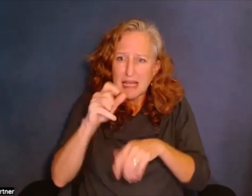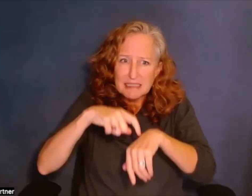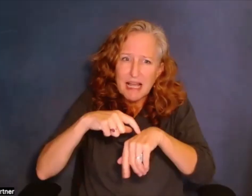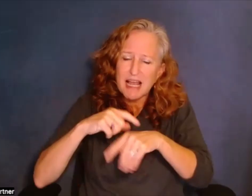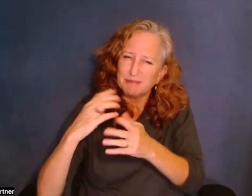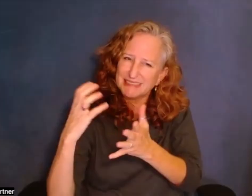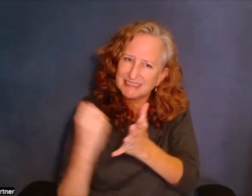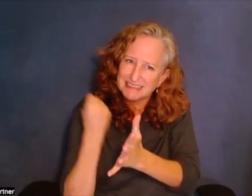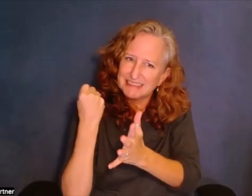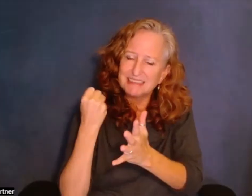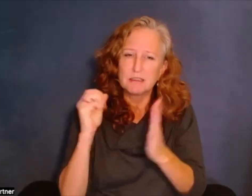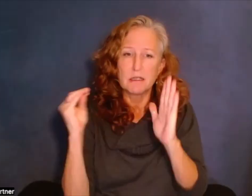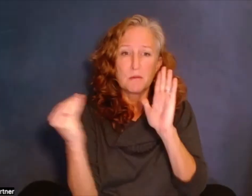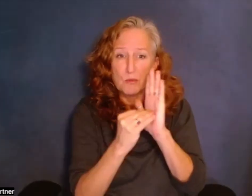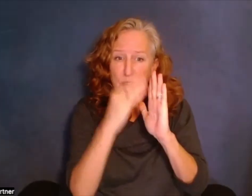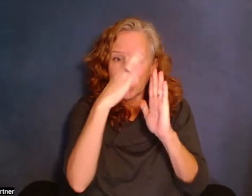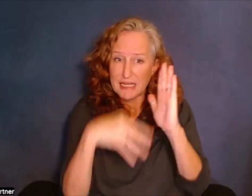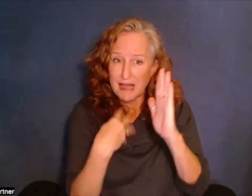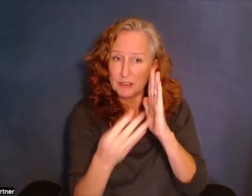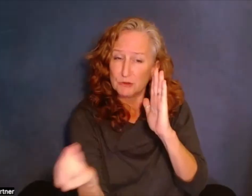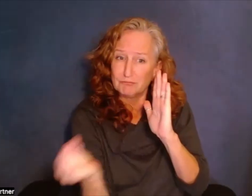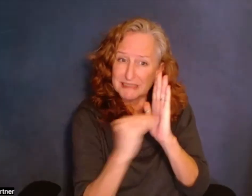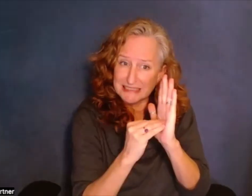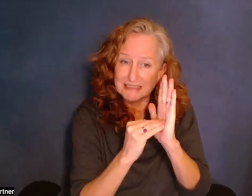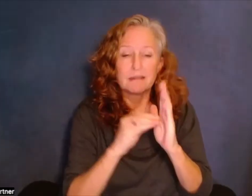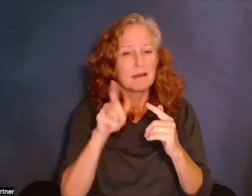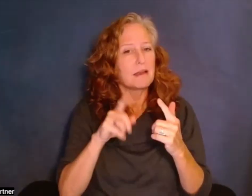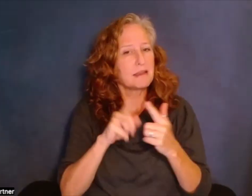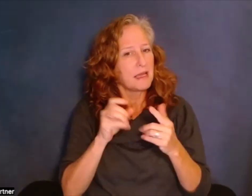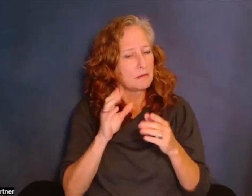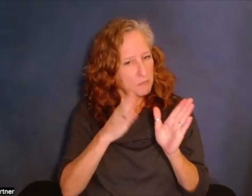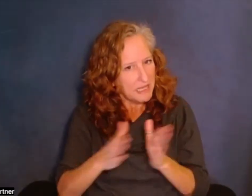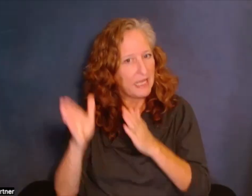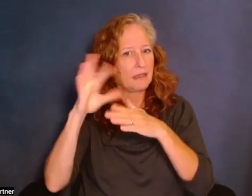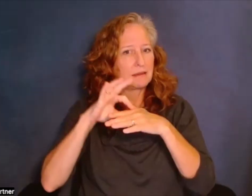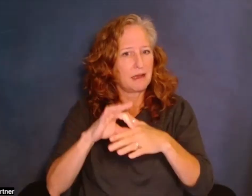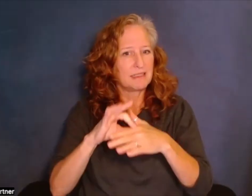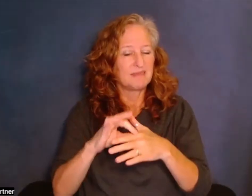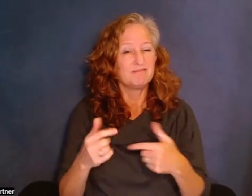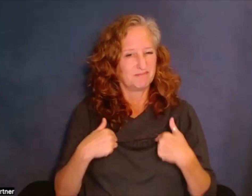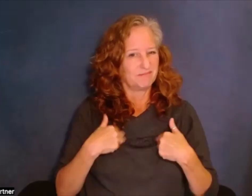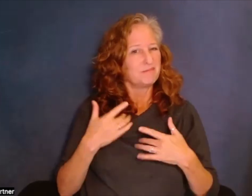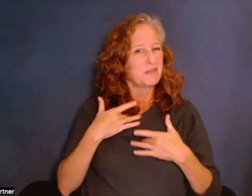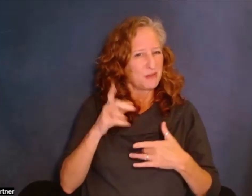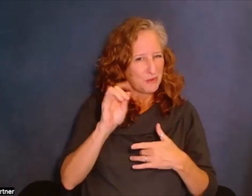key takeaways. First, start where you are and use what you already